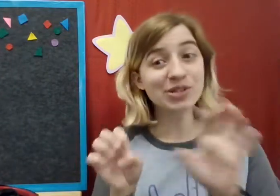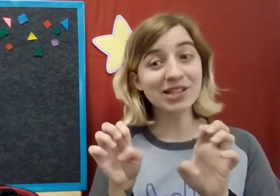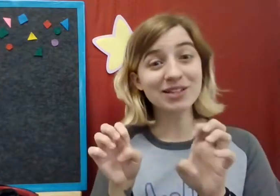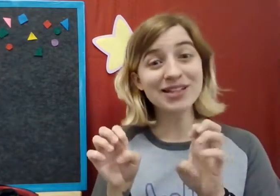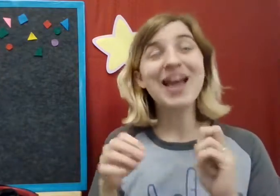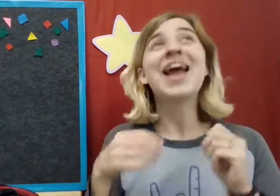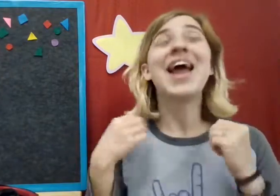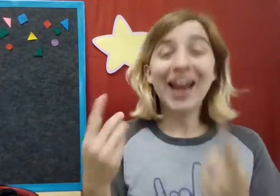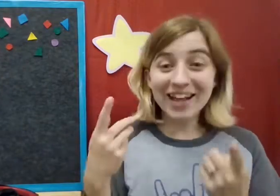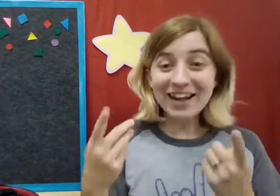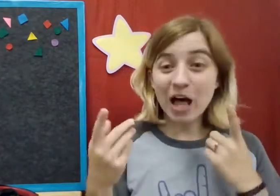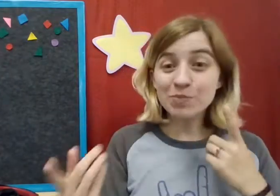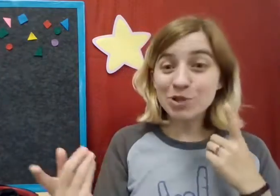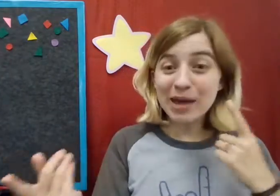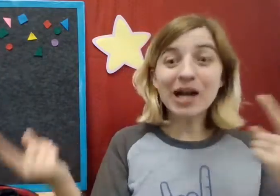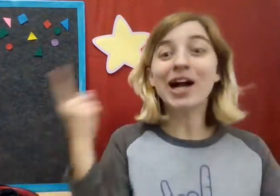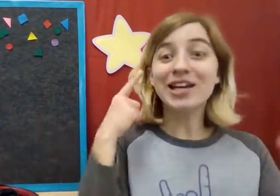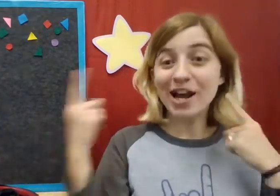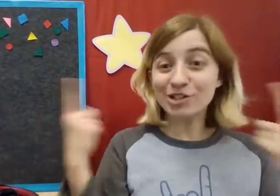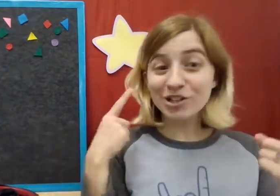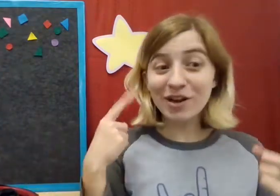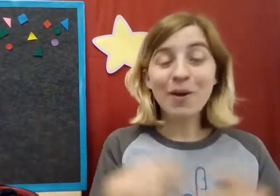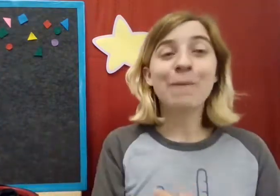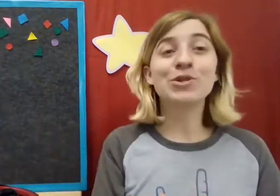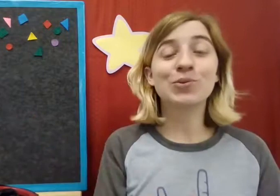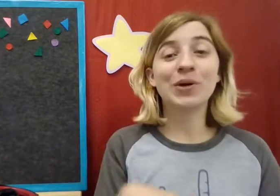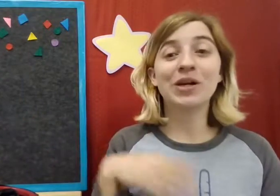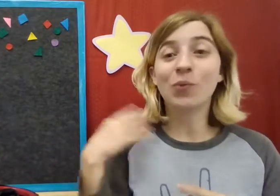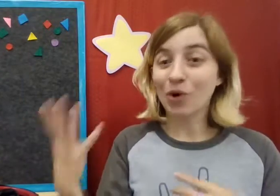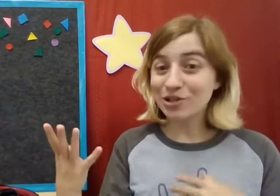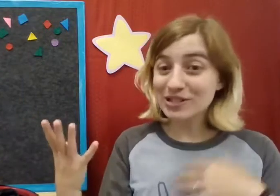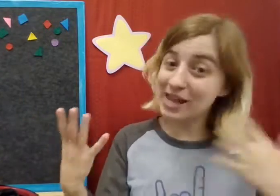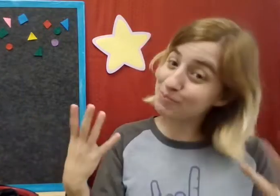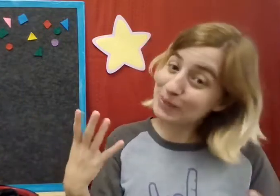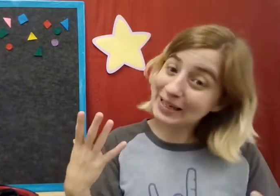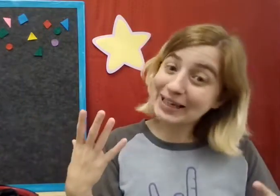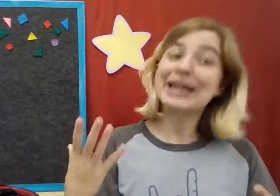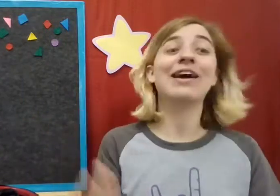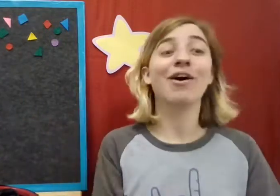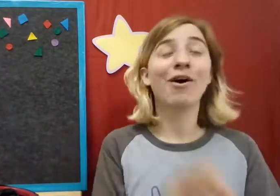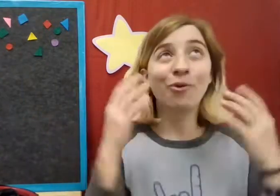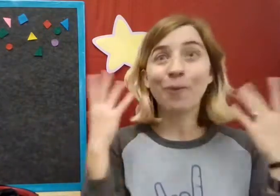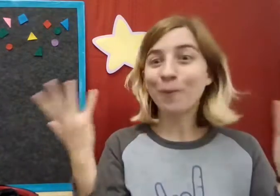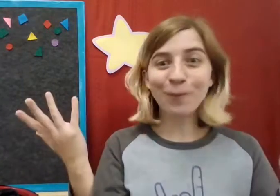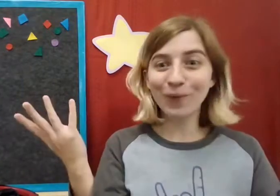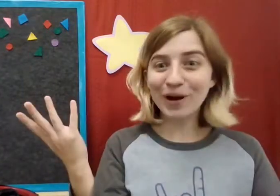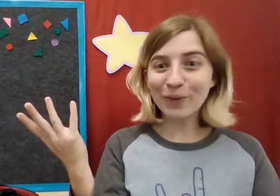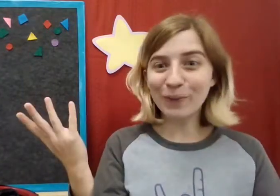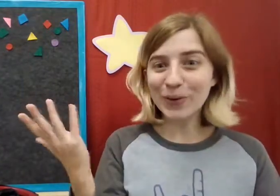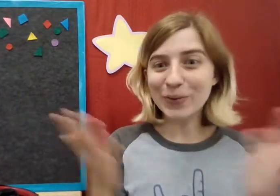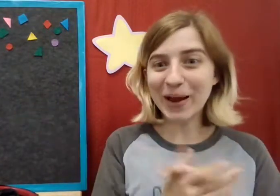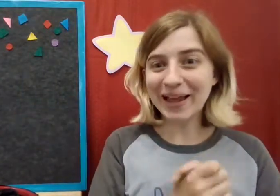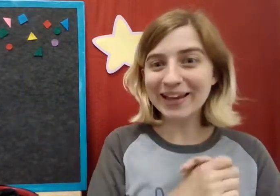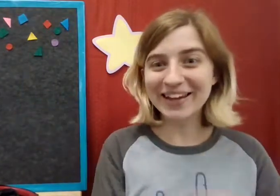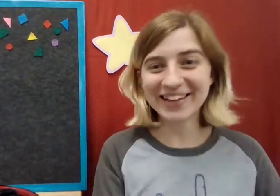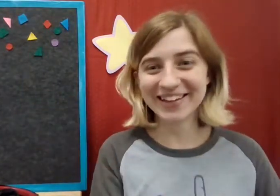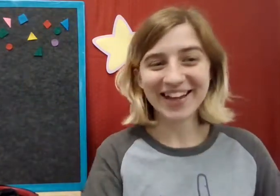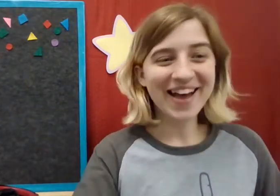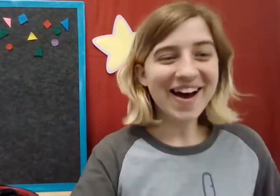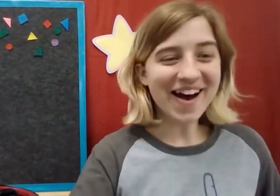skills, and it helps you make a connection between words and meaning. Pretty cool, right?